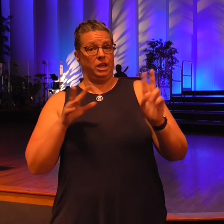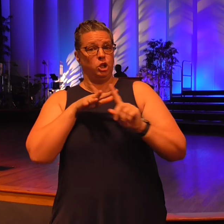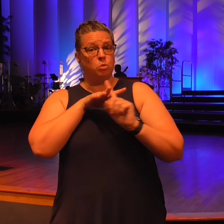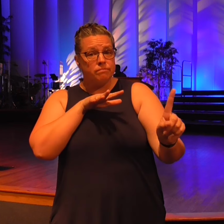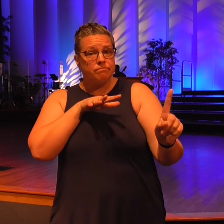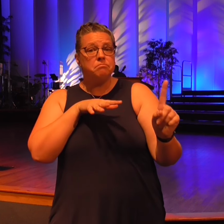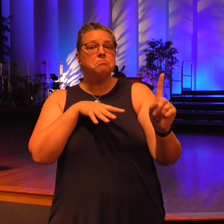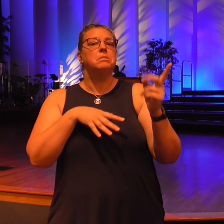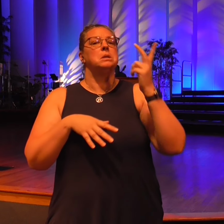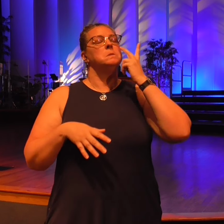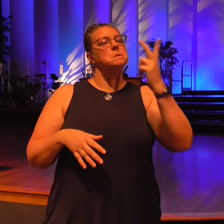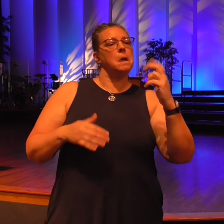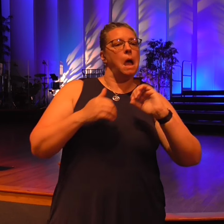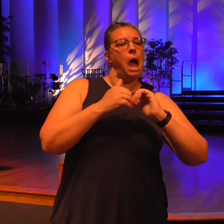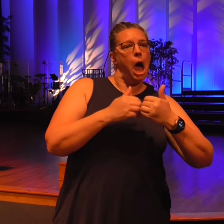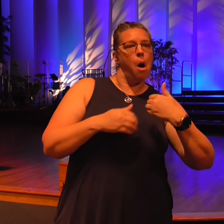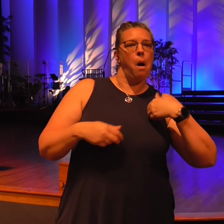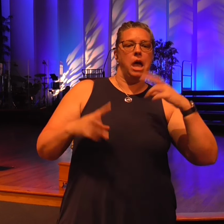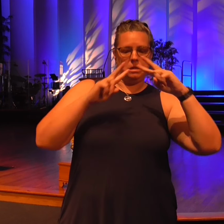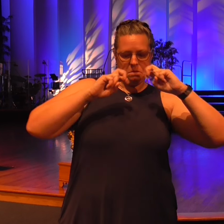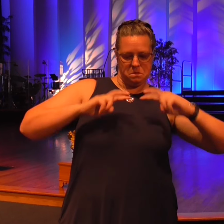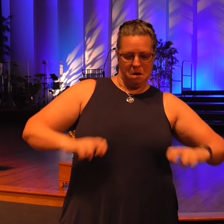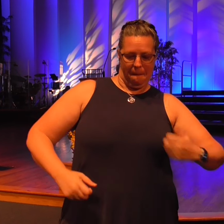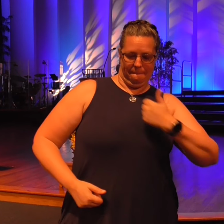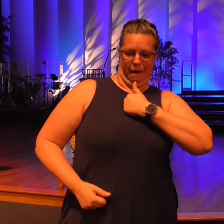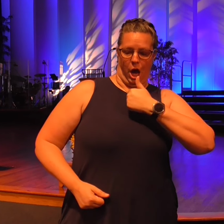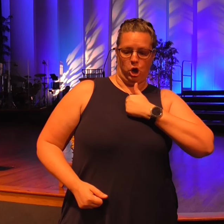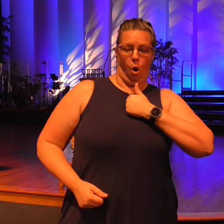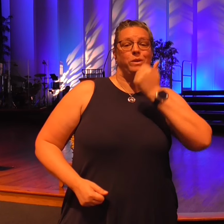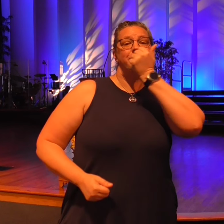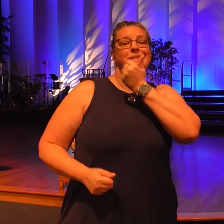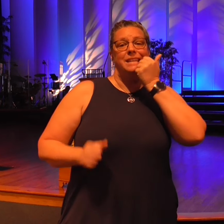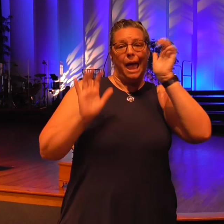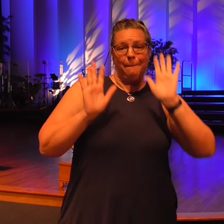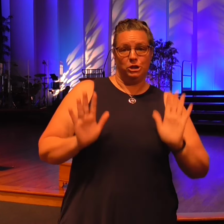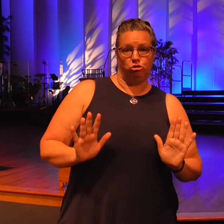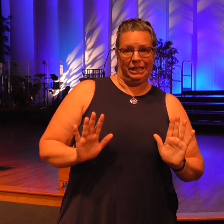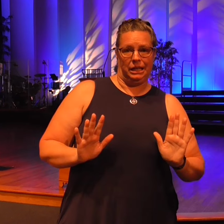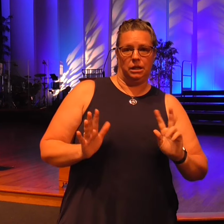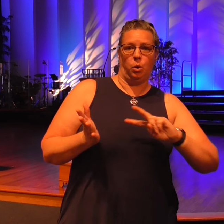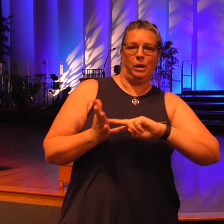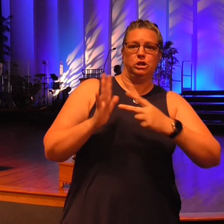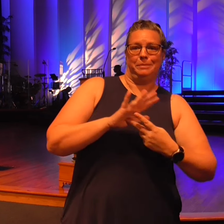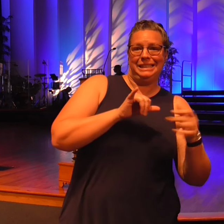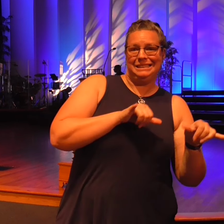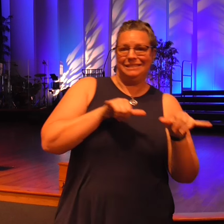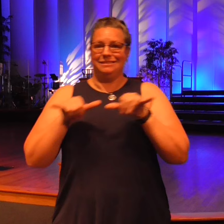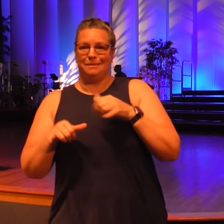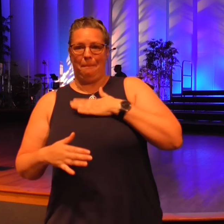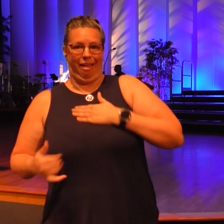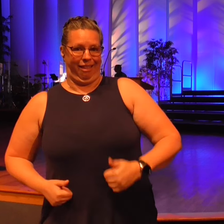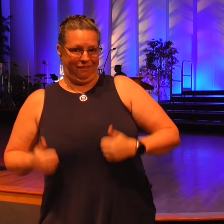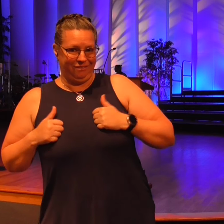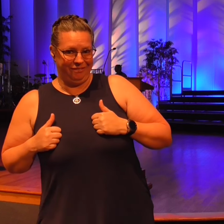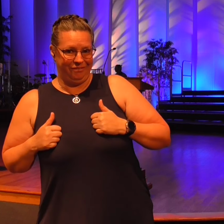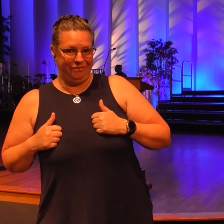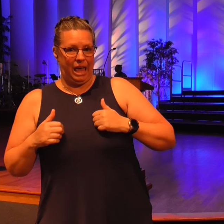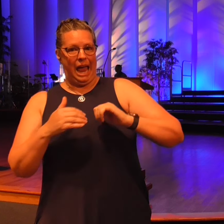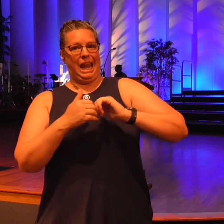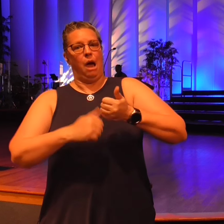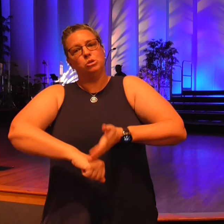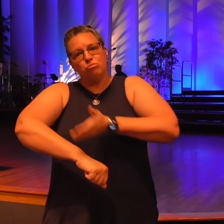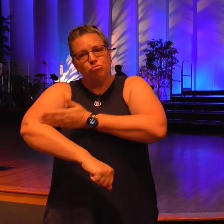at your own tapestry, which is your life, and how you can enhance it and bring back